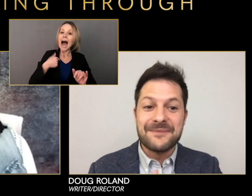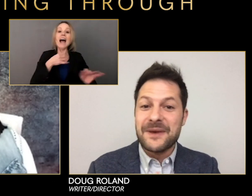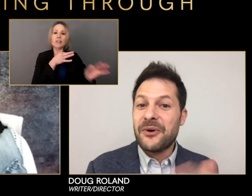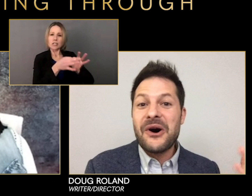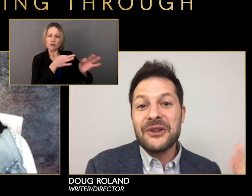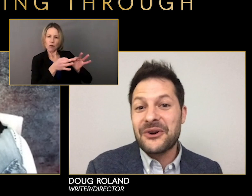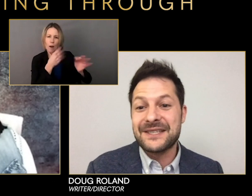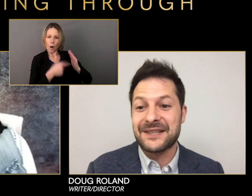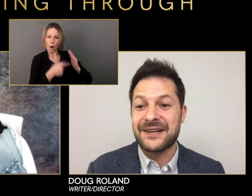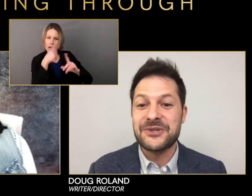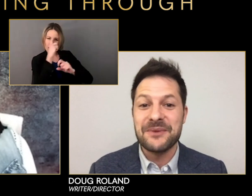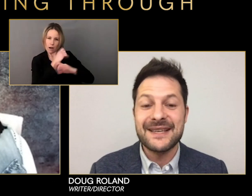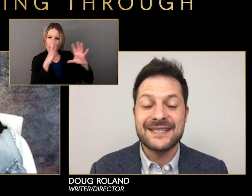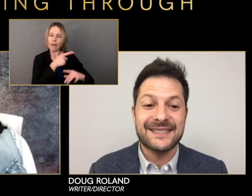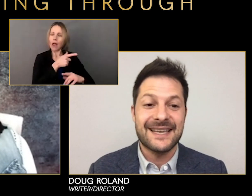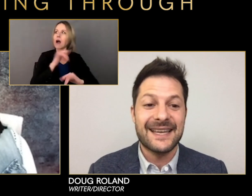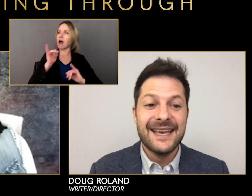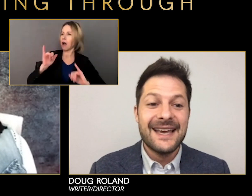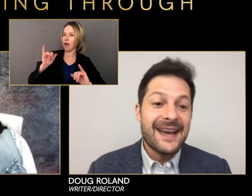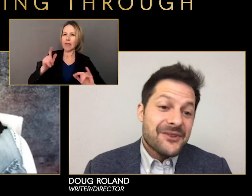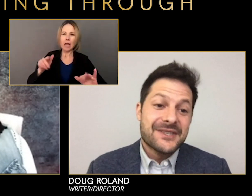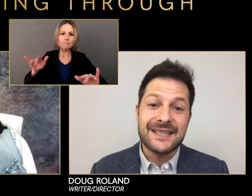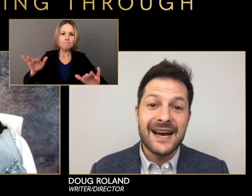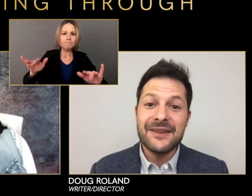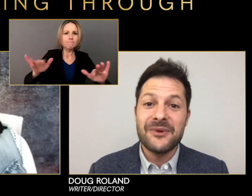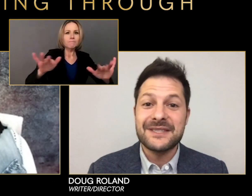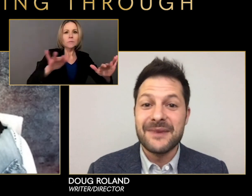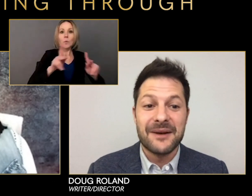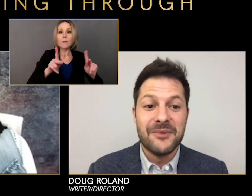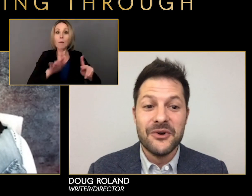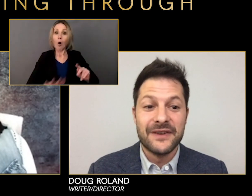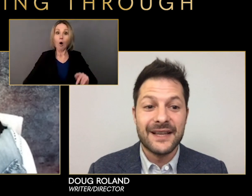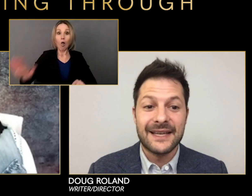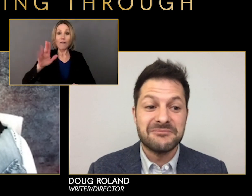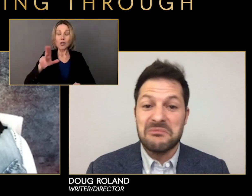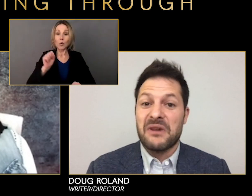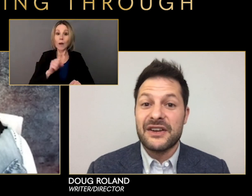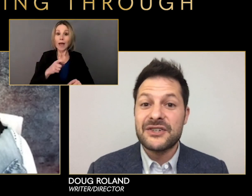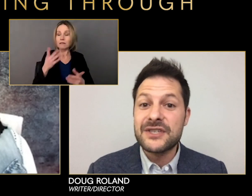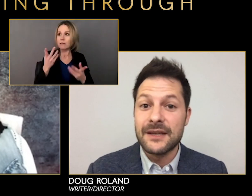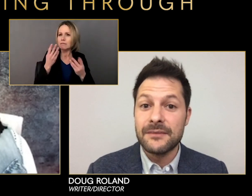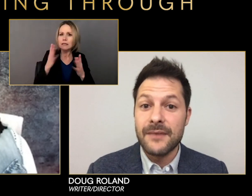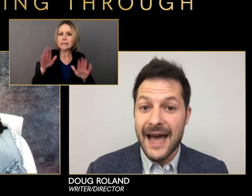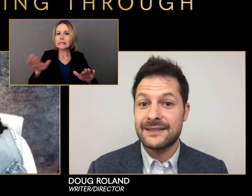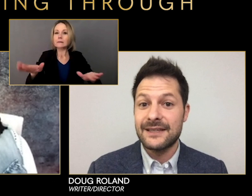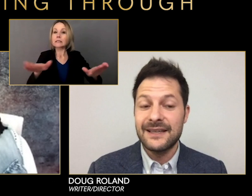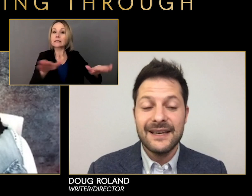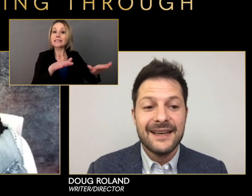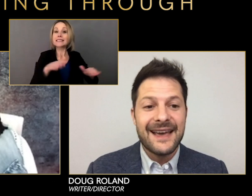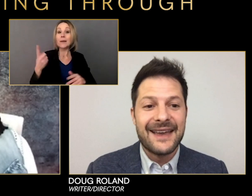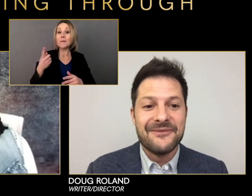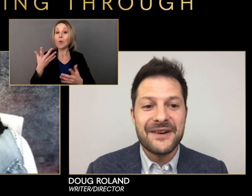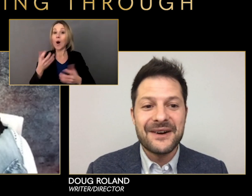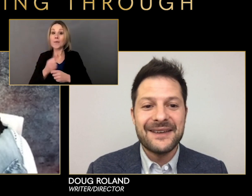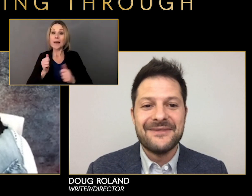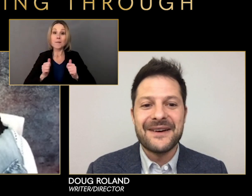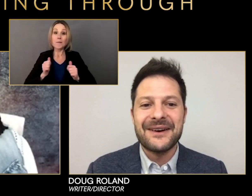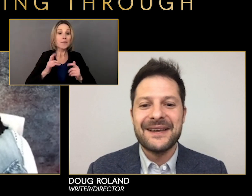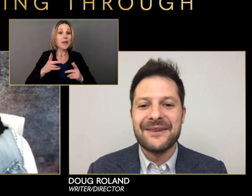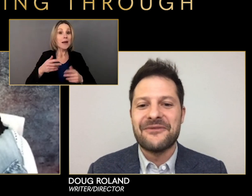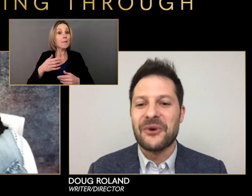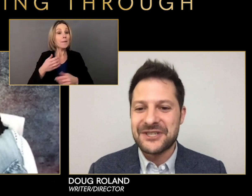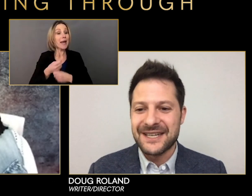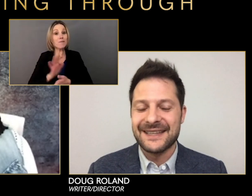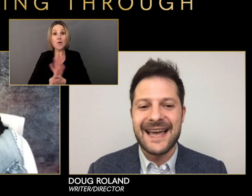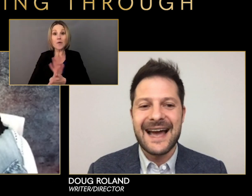for, to people all across the country, basically saying, hey, there's this guy that wants to make a movie, like, are you interested in acting? And very,